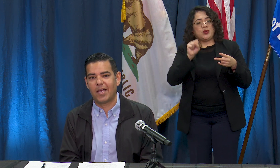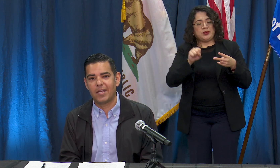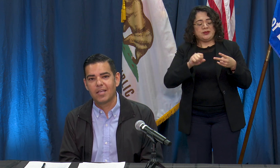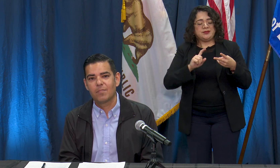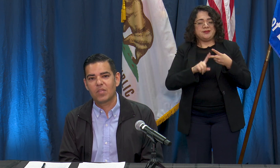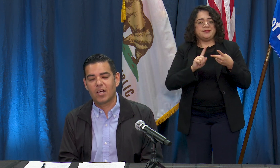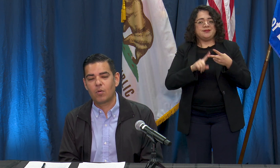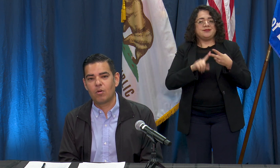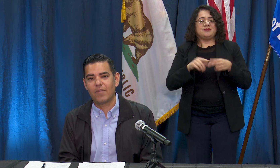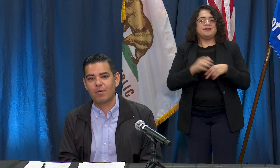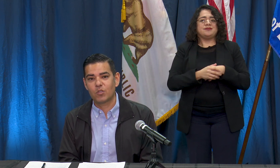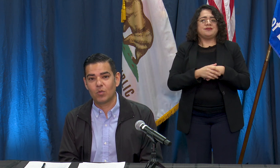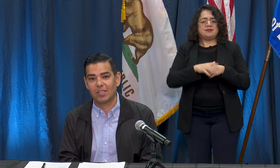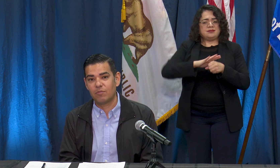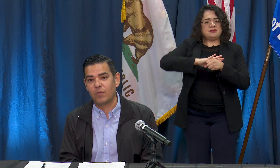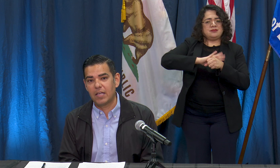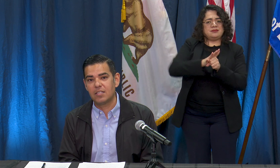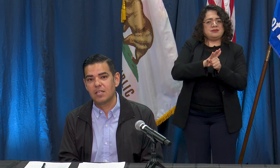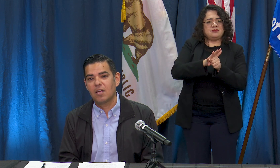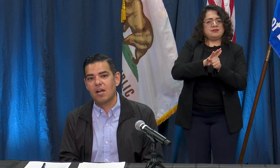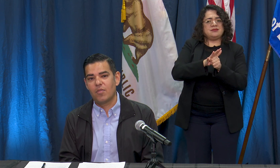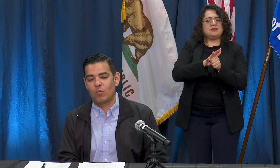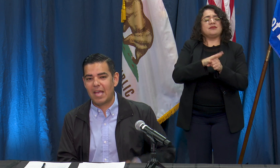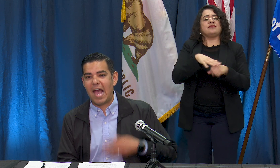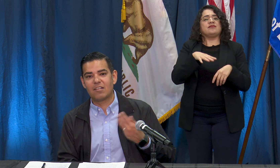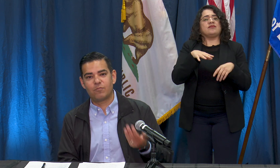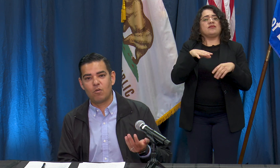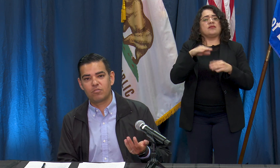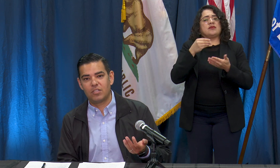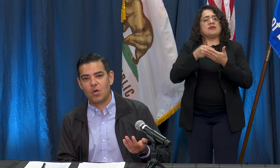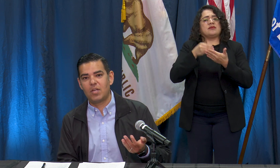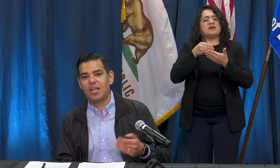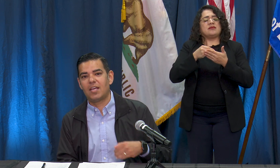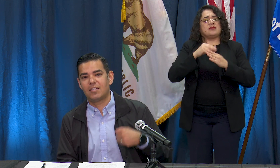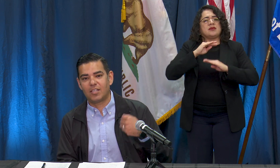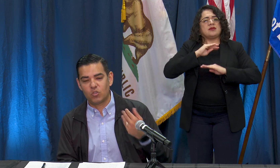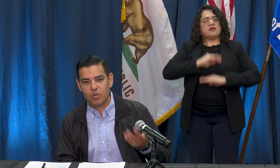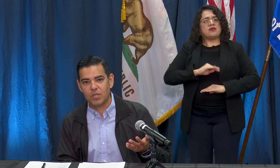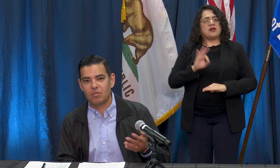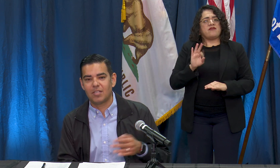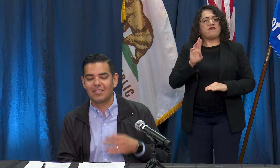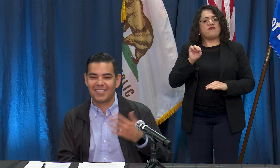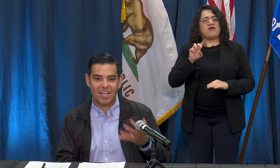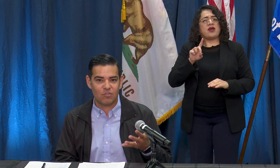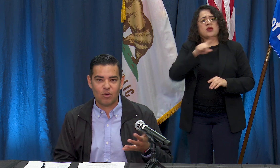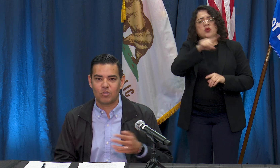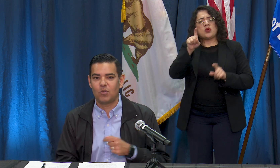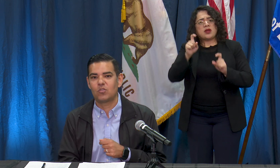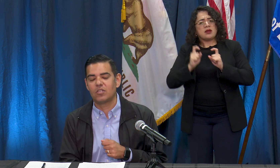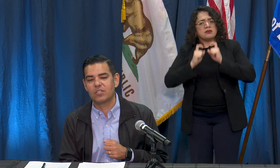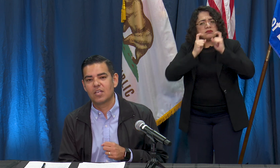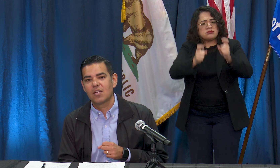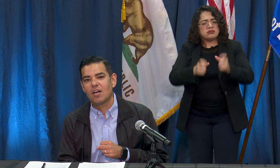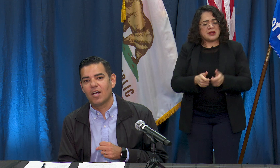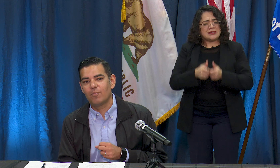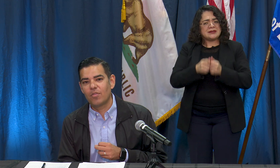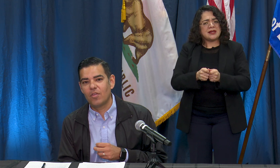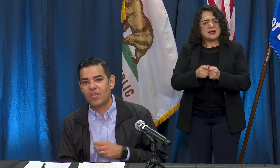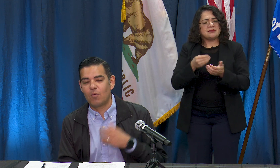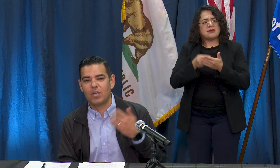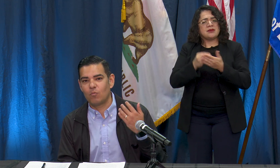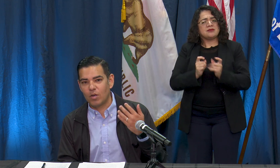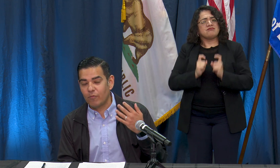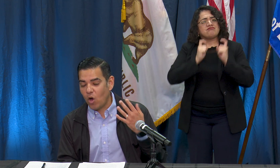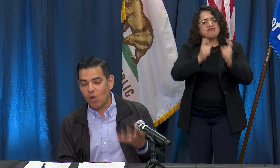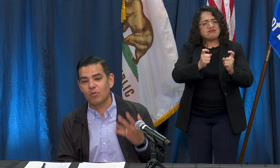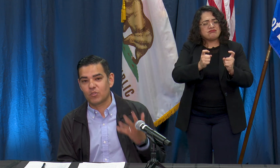set up a coronavirus relief fund that we ask folks to donate and to contribute and to text your contributions.